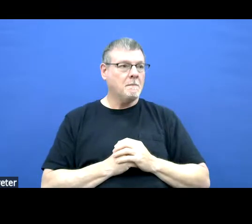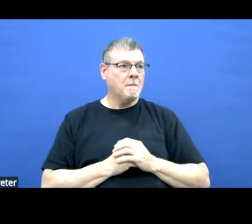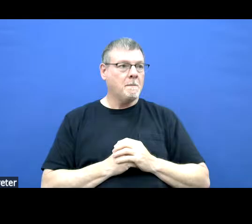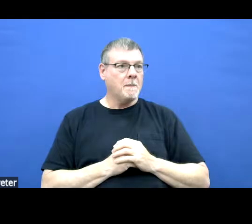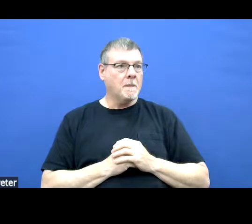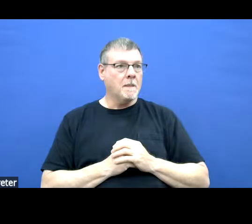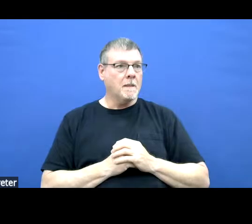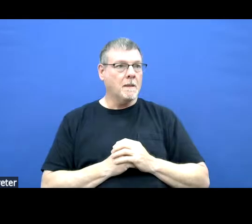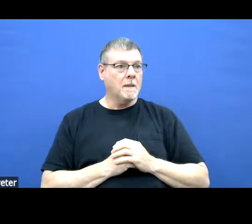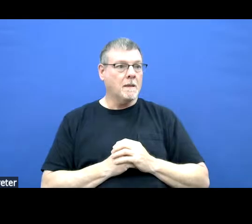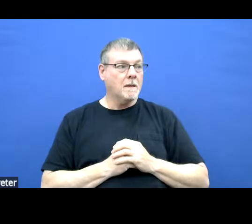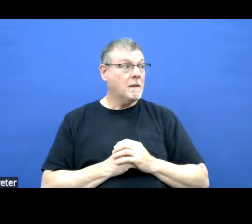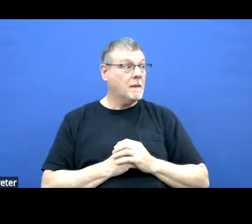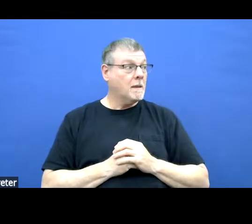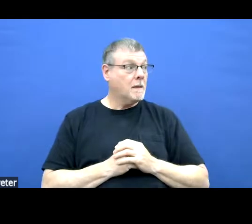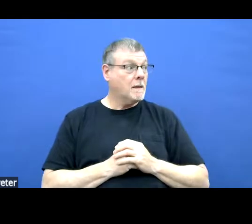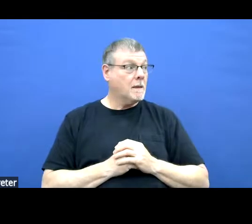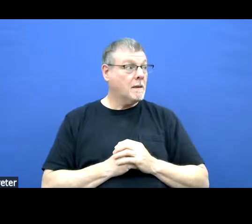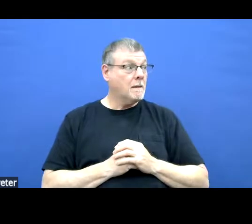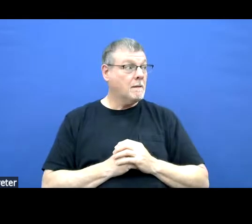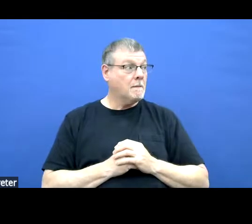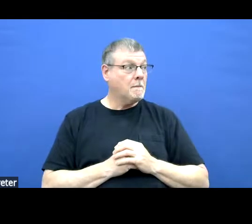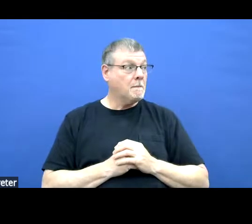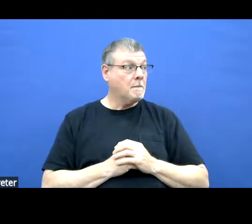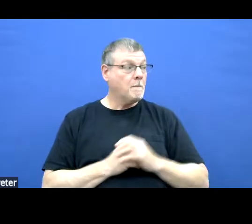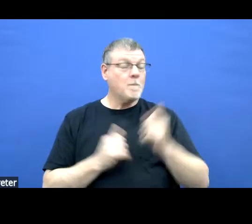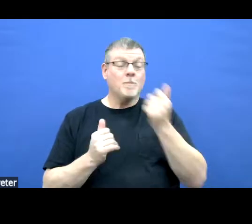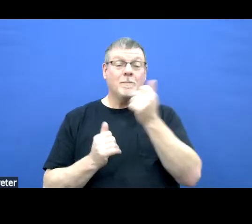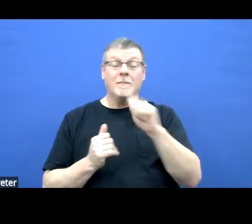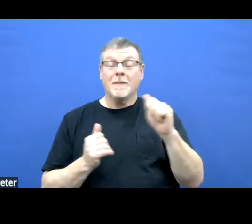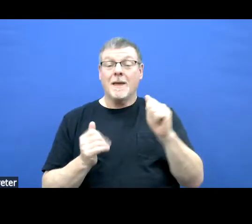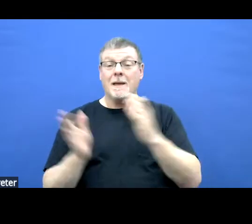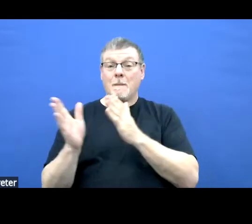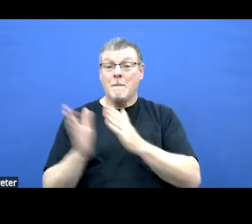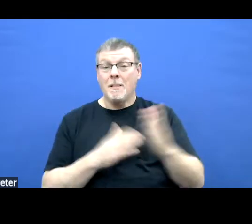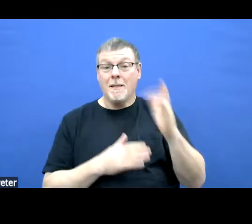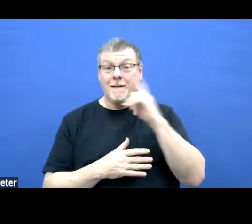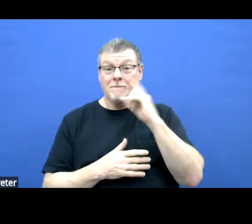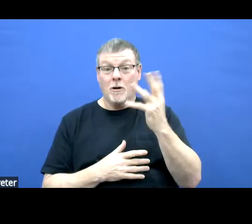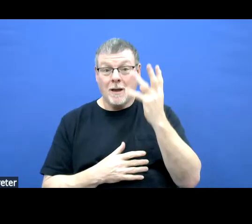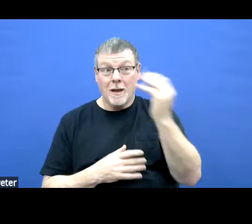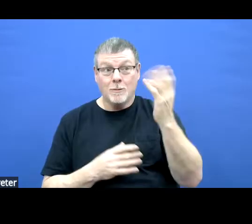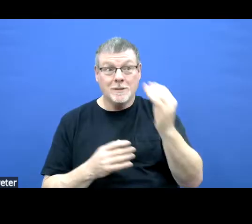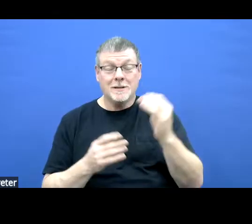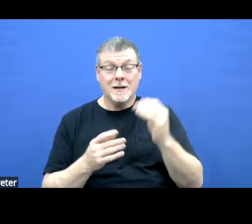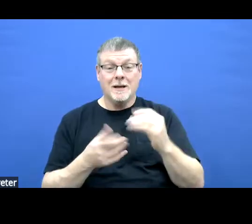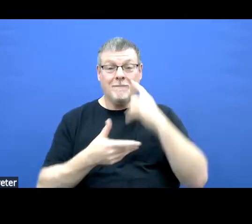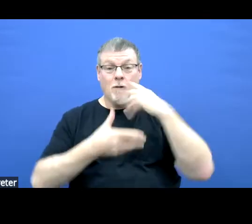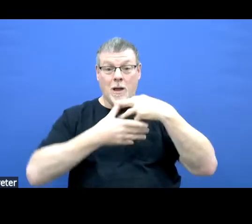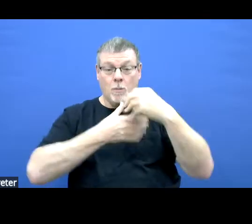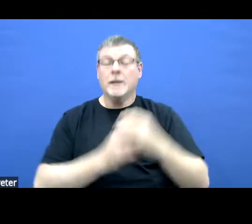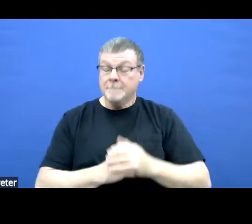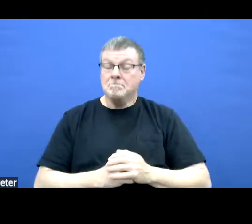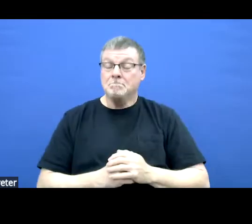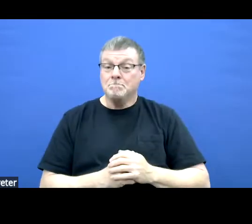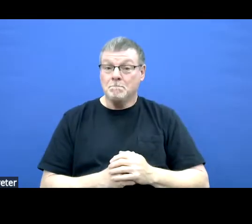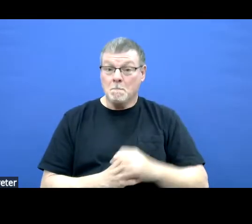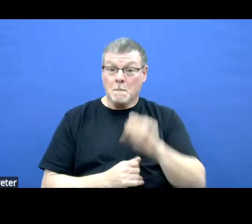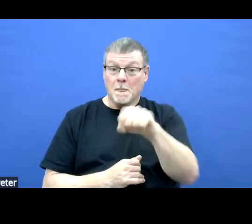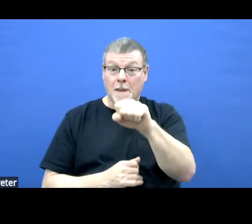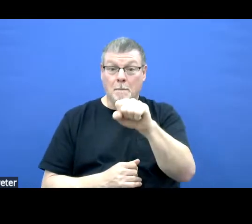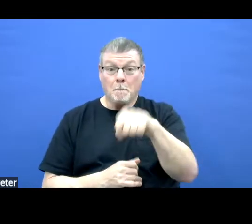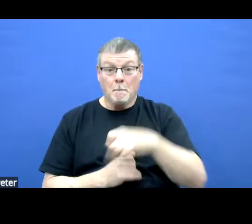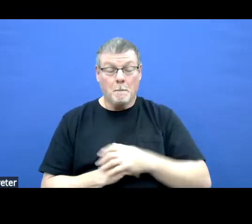Okay. Are there any plans for any outdoor space, like a playground or anything along those lines? Yes, they're